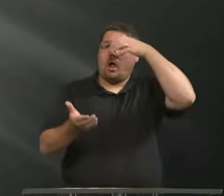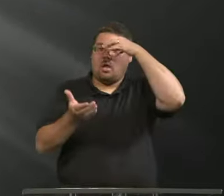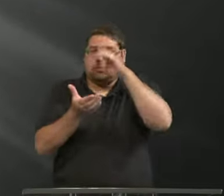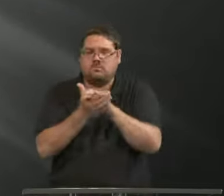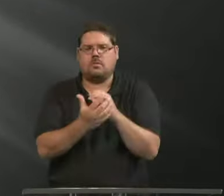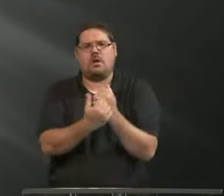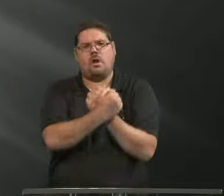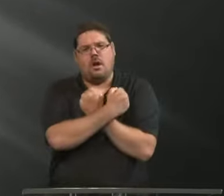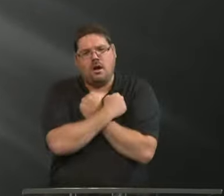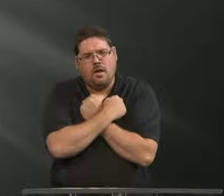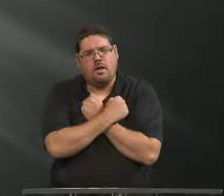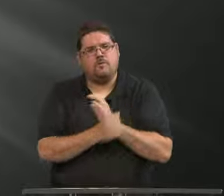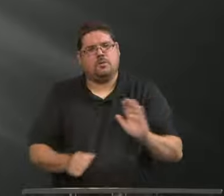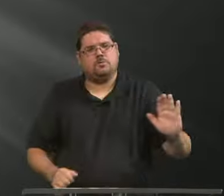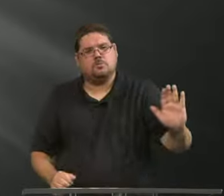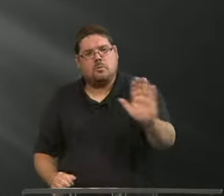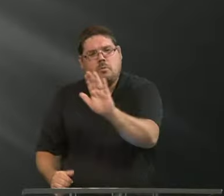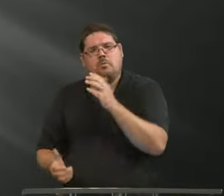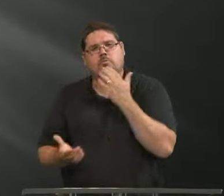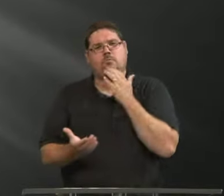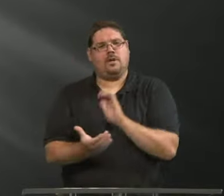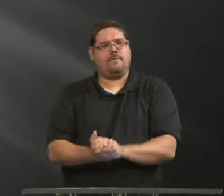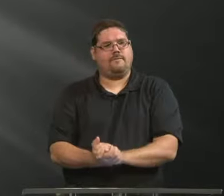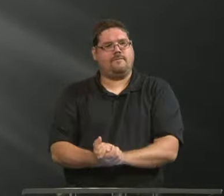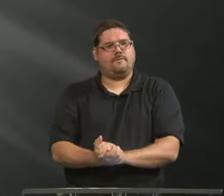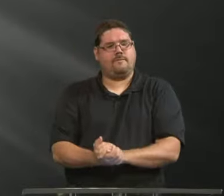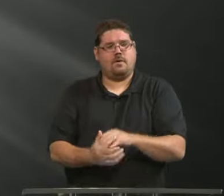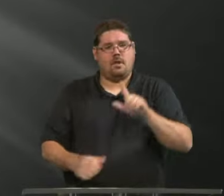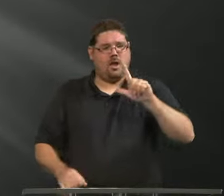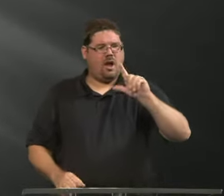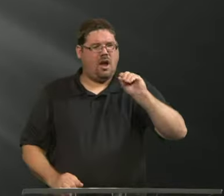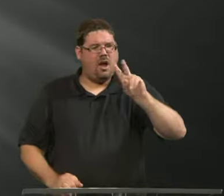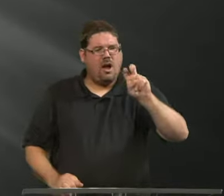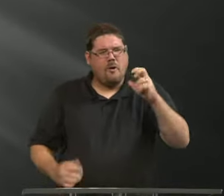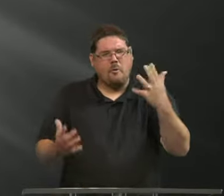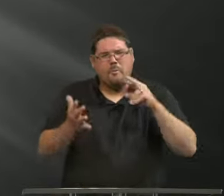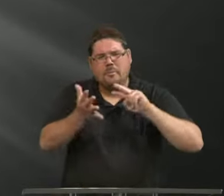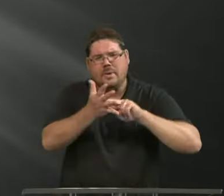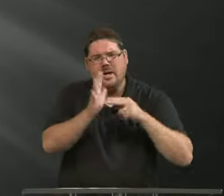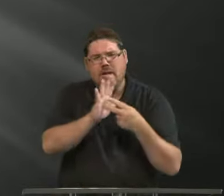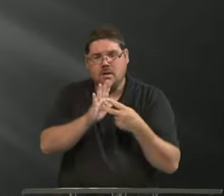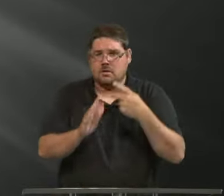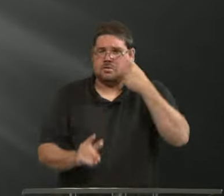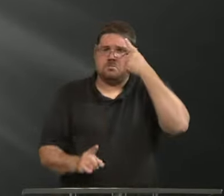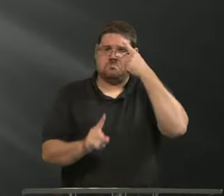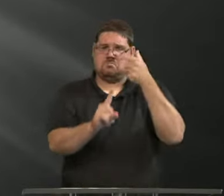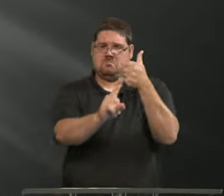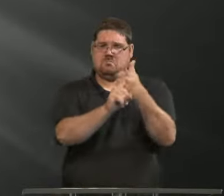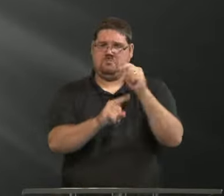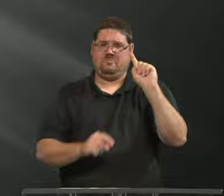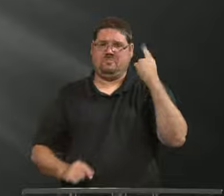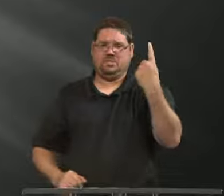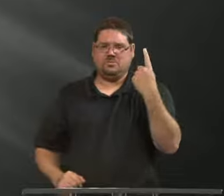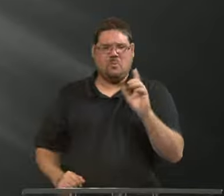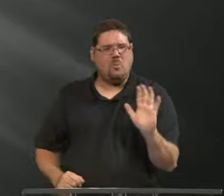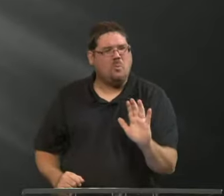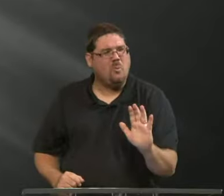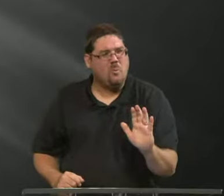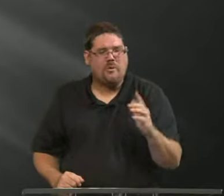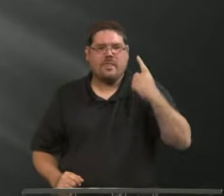to just oppress a wife. We know there's many other verses in the Bible where it says, "Husbands, love your wives."